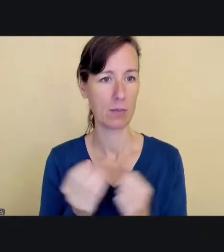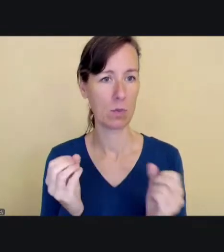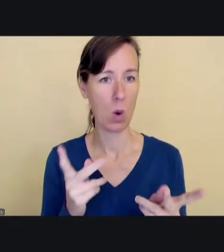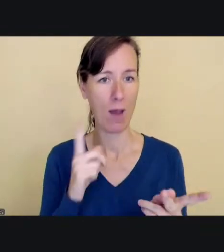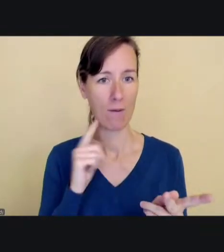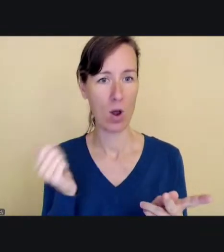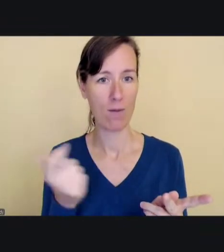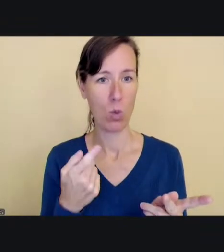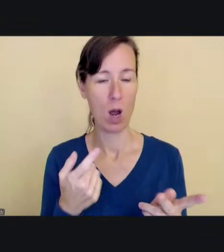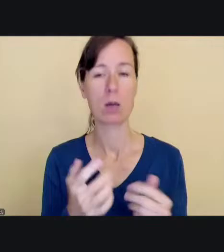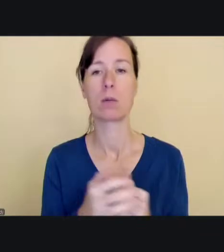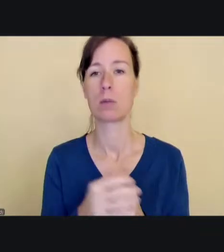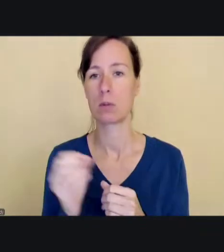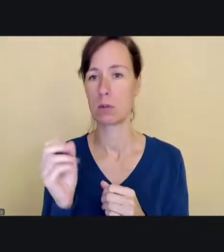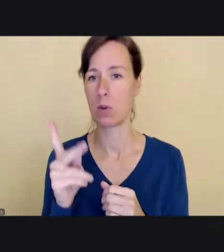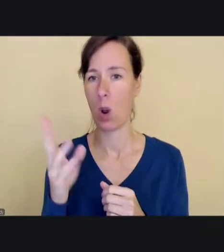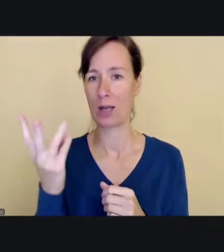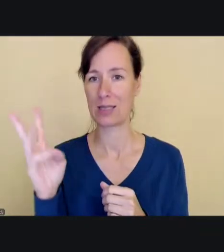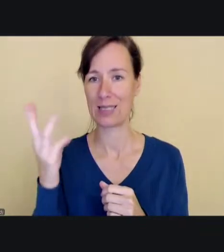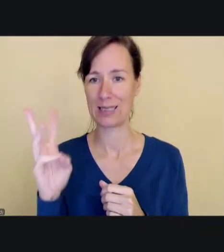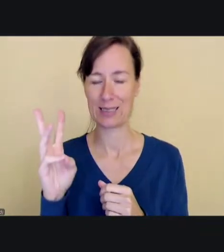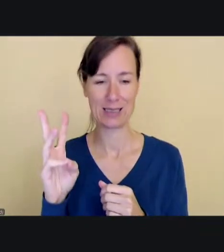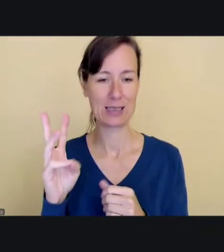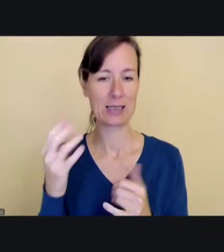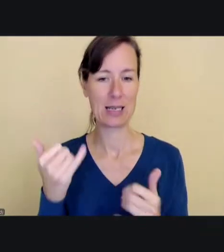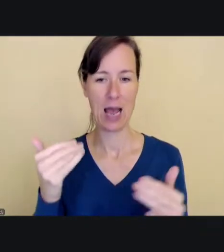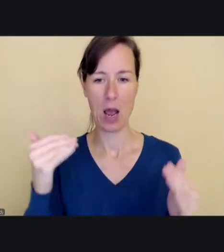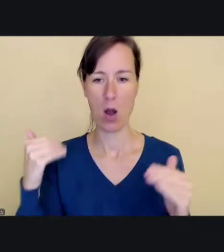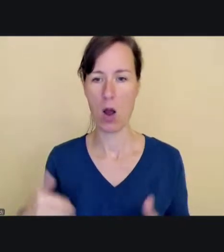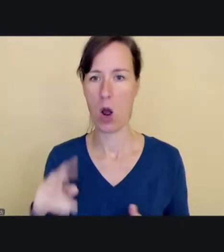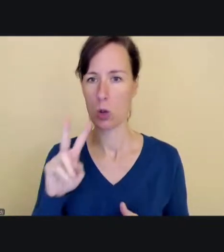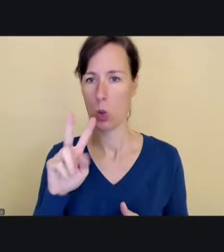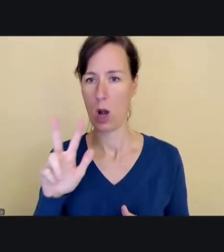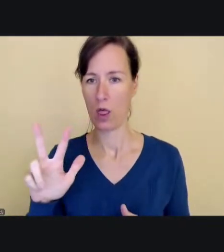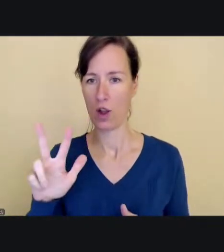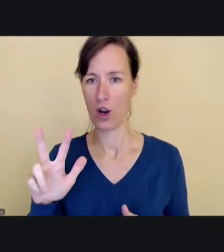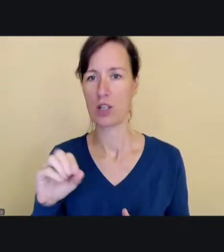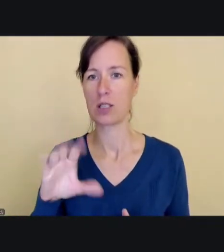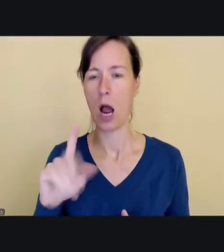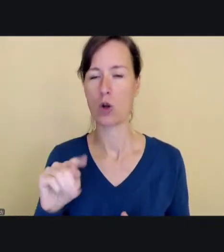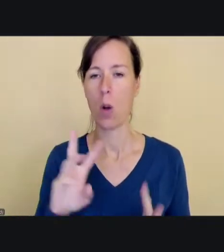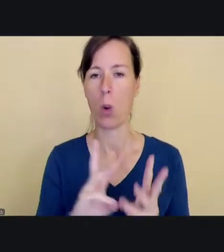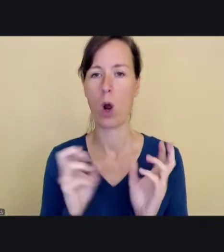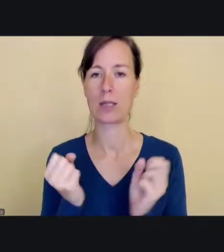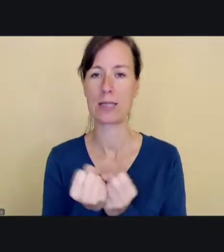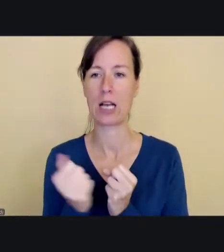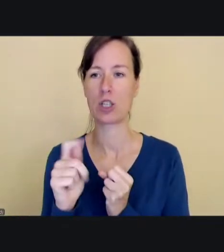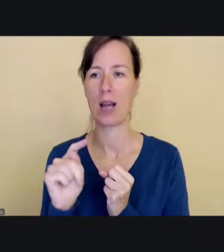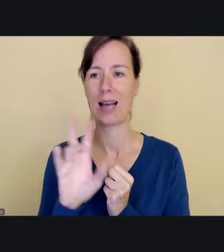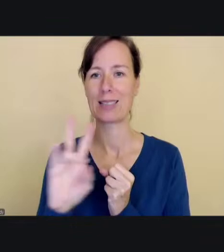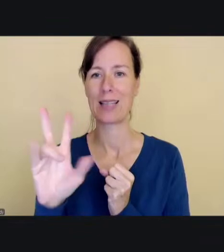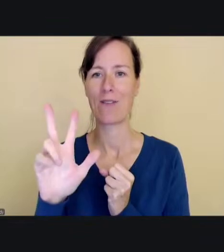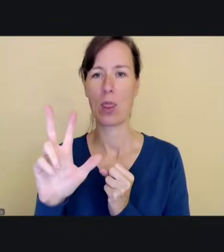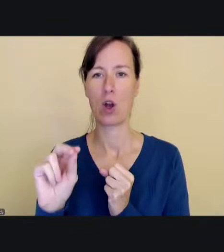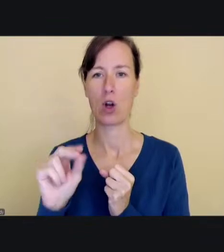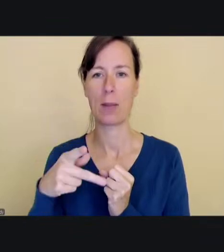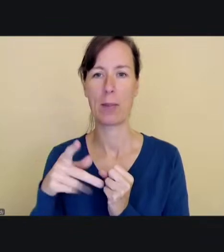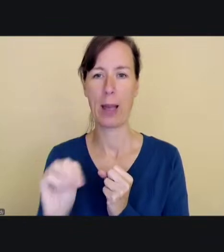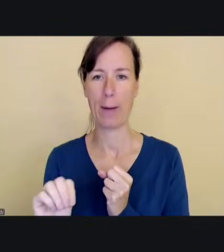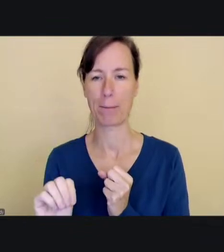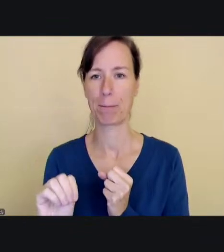the 16th. We're on to the 23rd, which is the October work session at 7:30 p.m. per